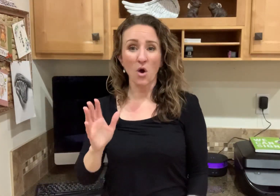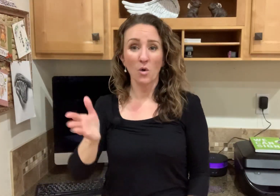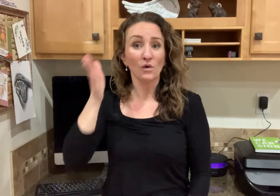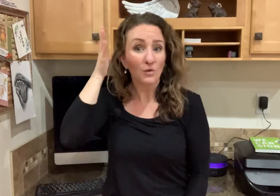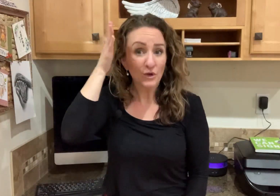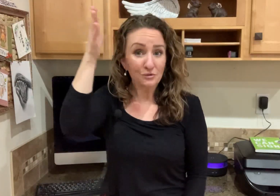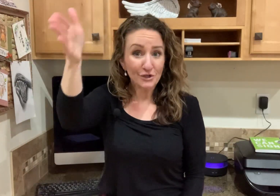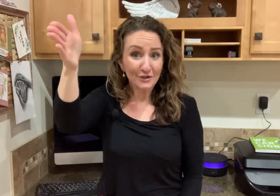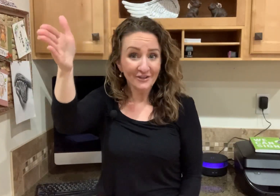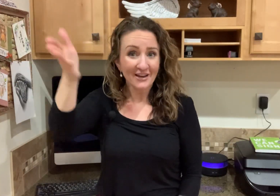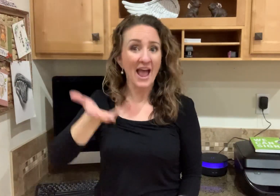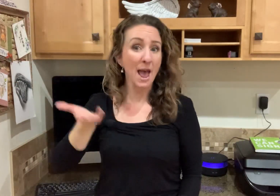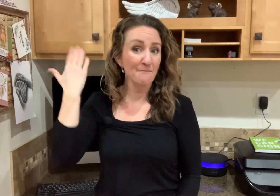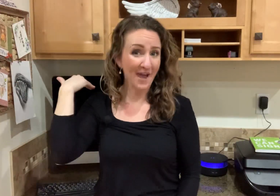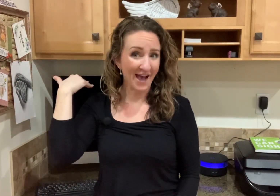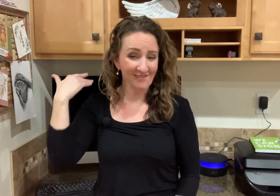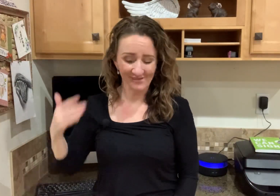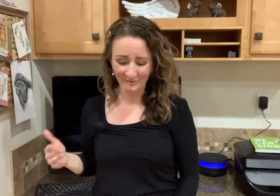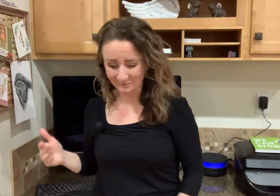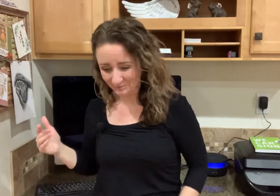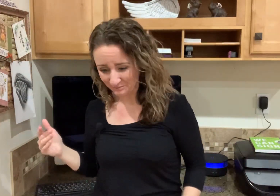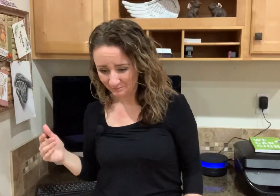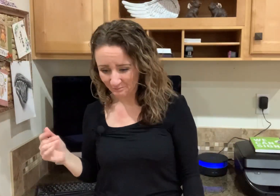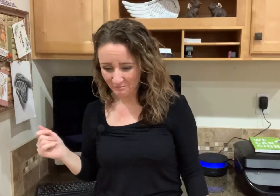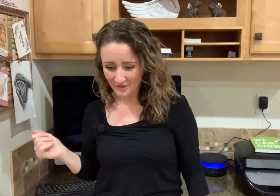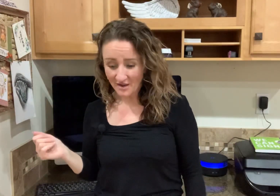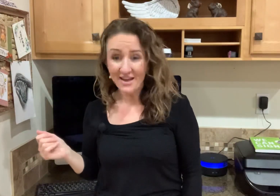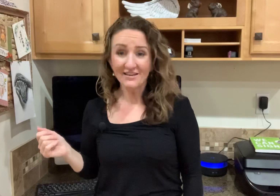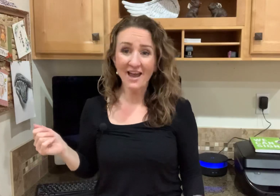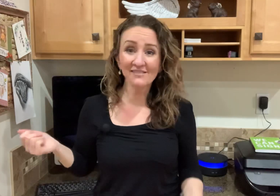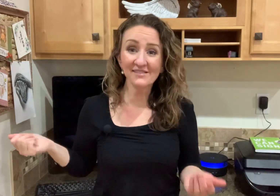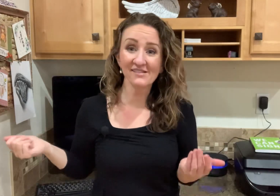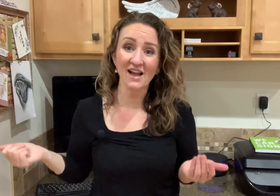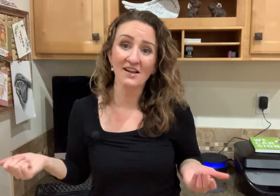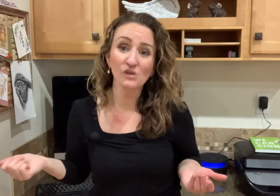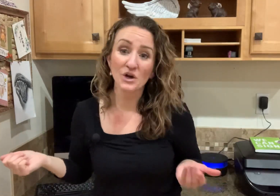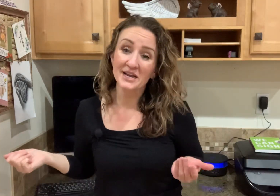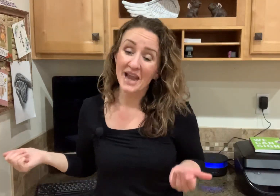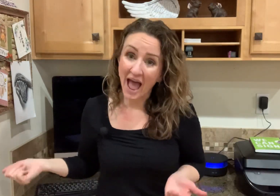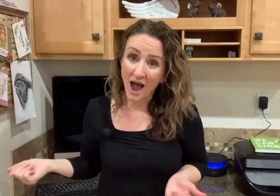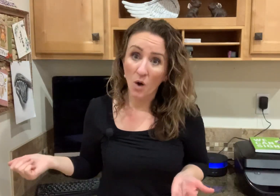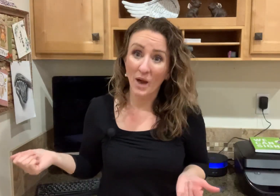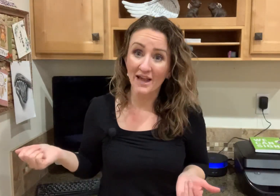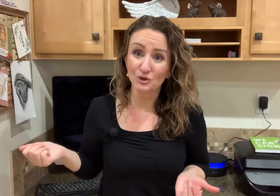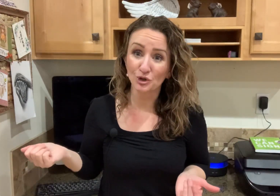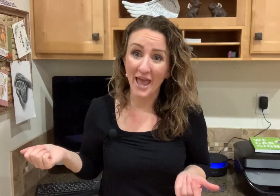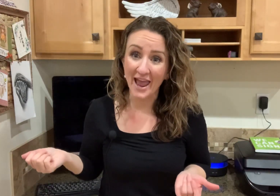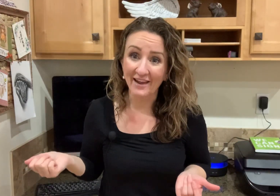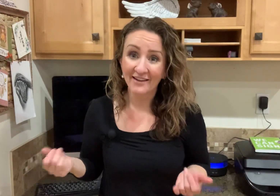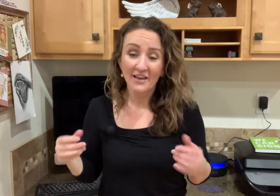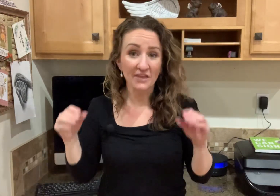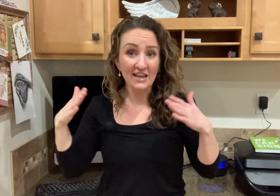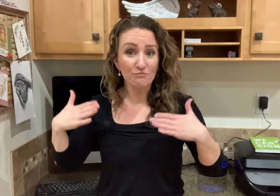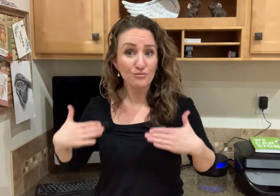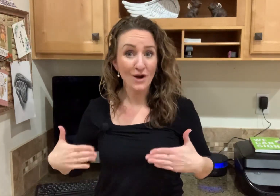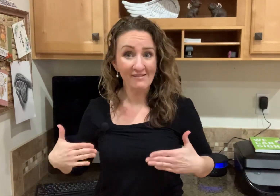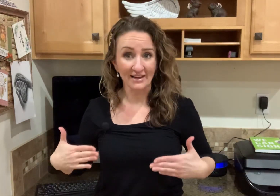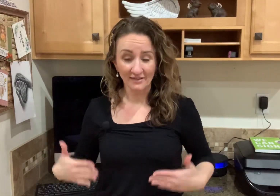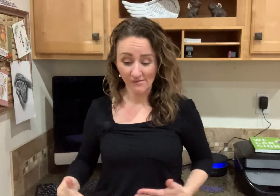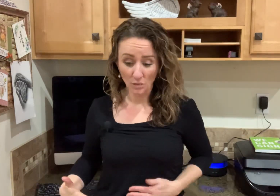So future and past. Next is the signs for now and today. Think of present. So